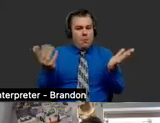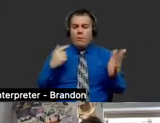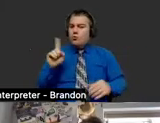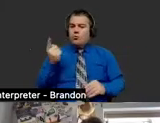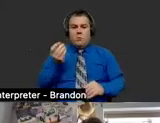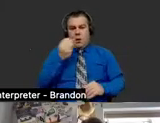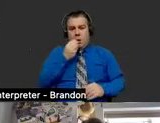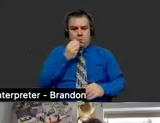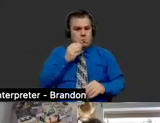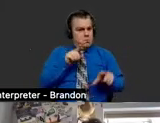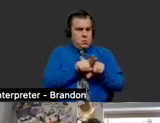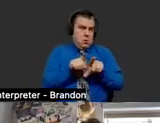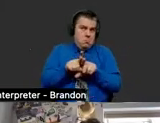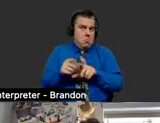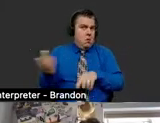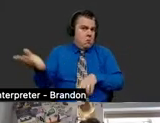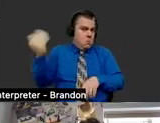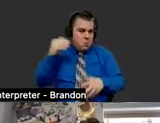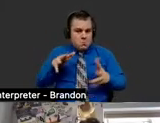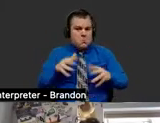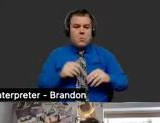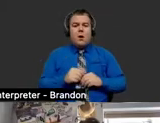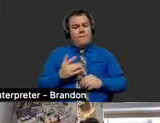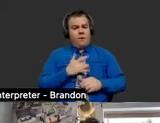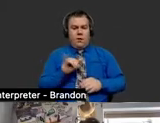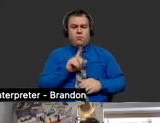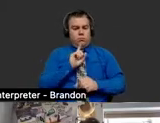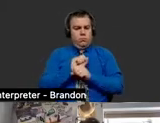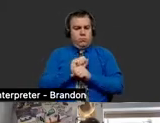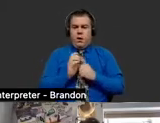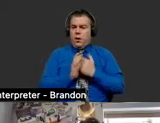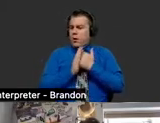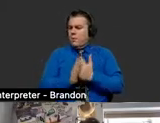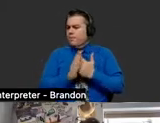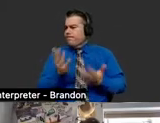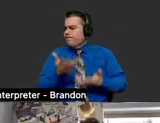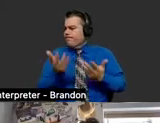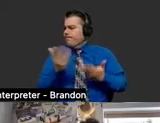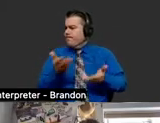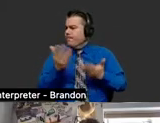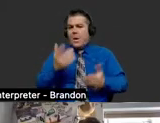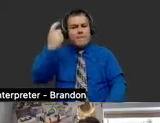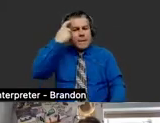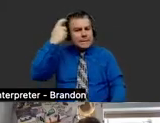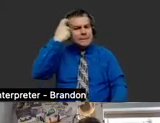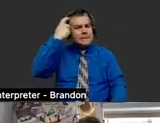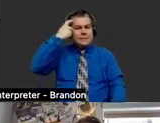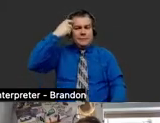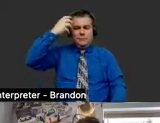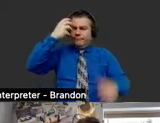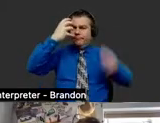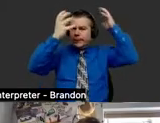like I did before. I feel like it really does help your, what is it, your mental, your brain